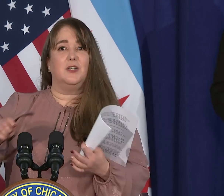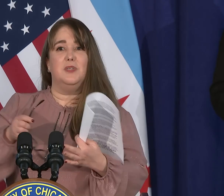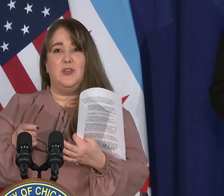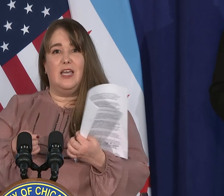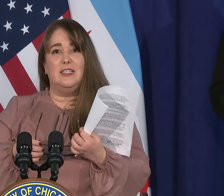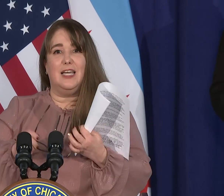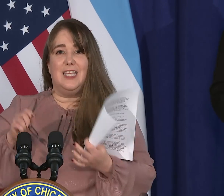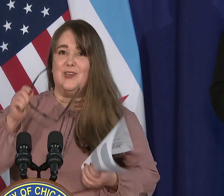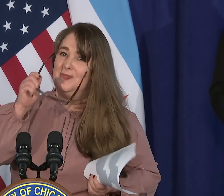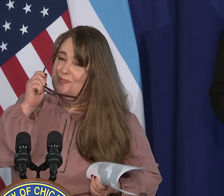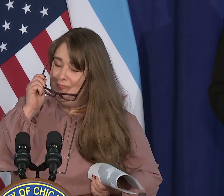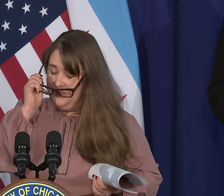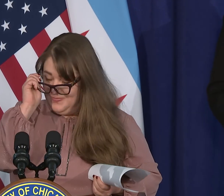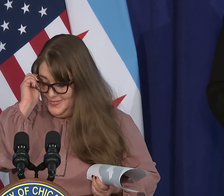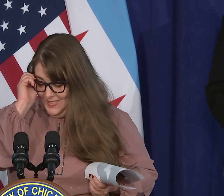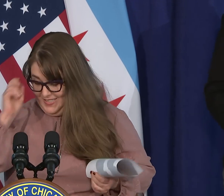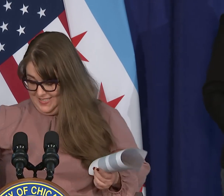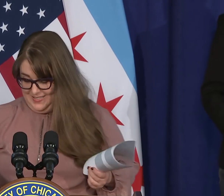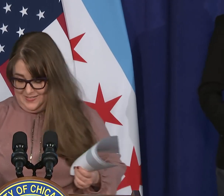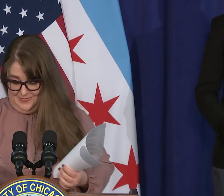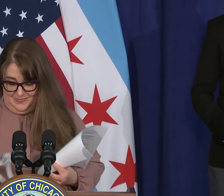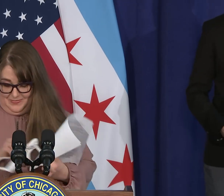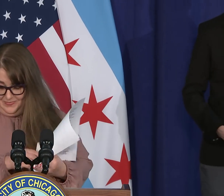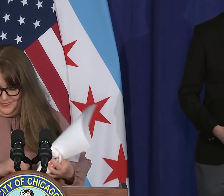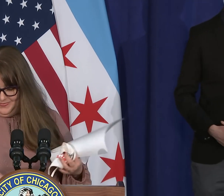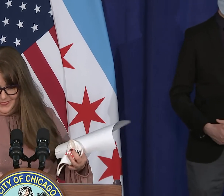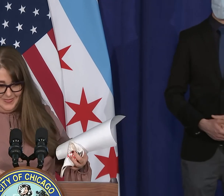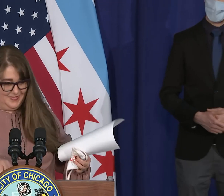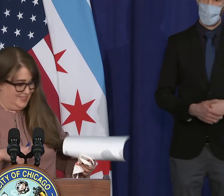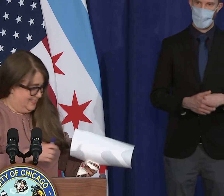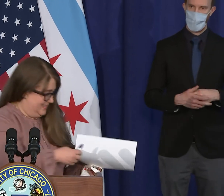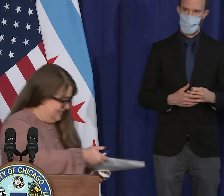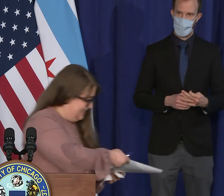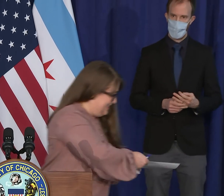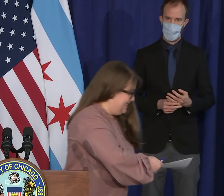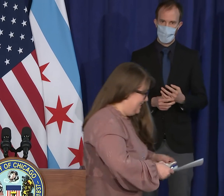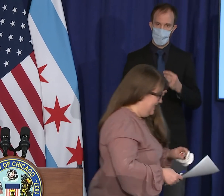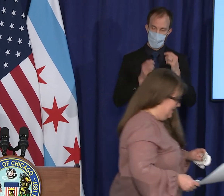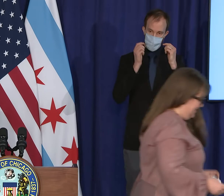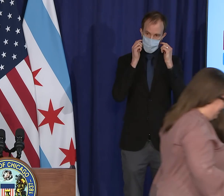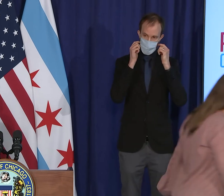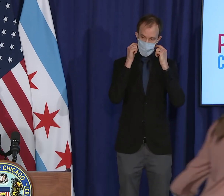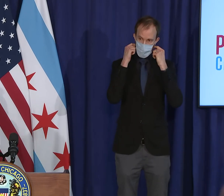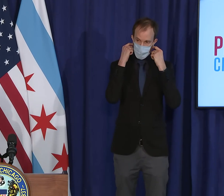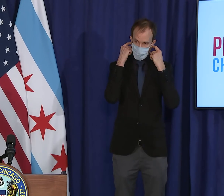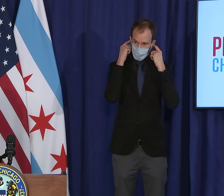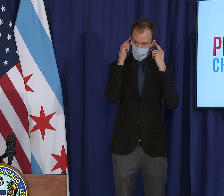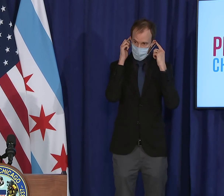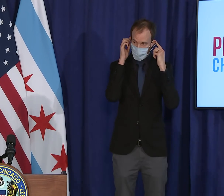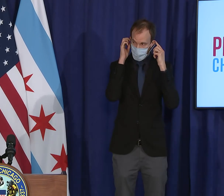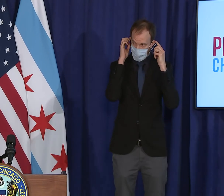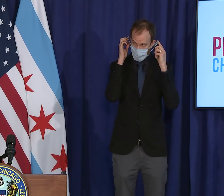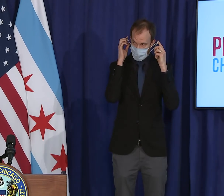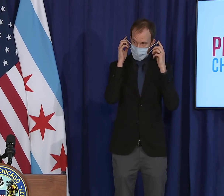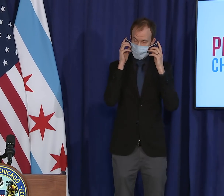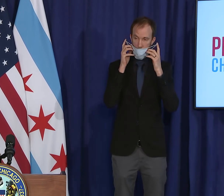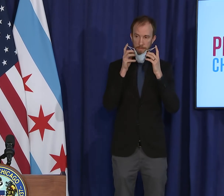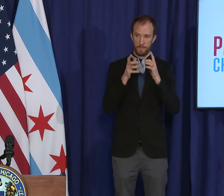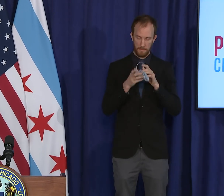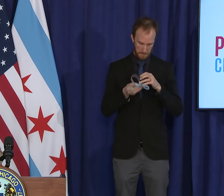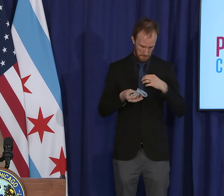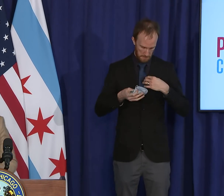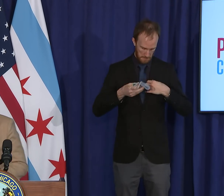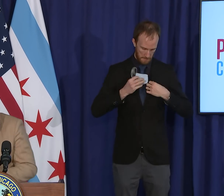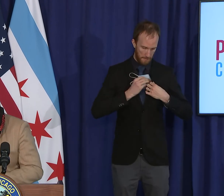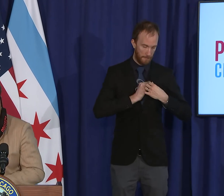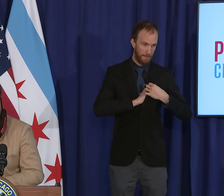Arwady y la comisionada Escareño. I think Dr.